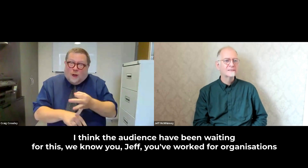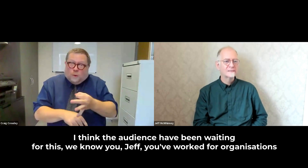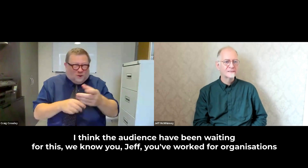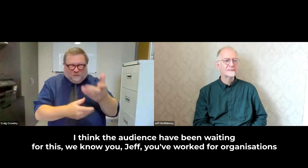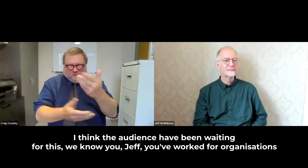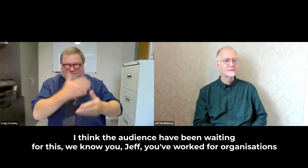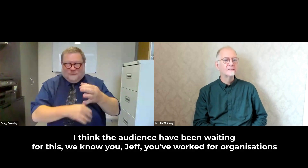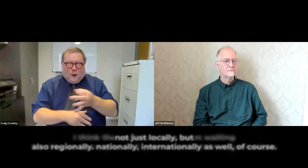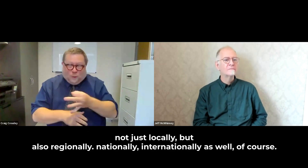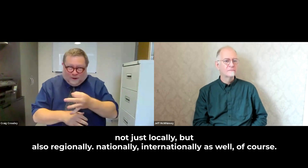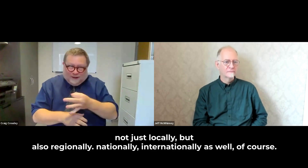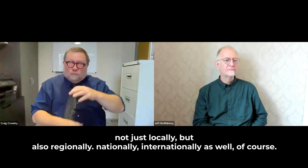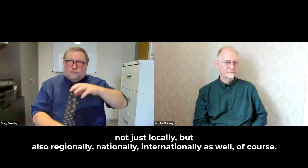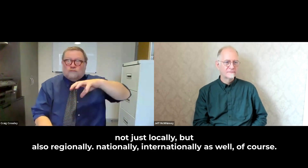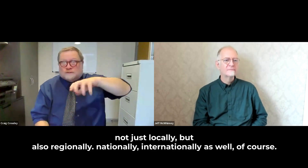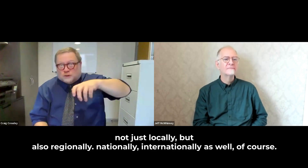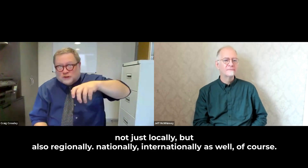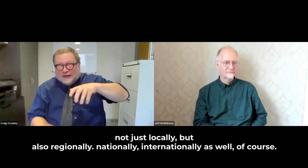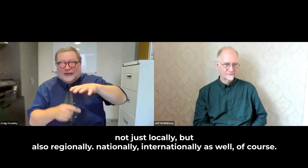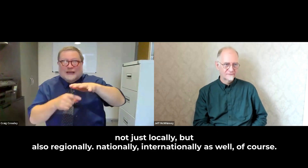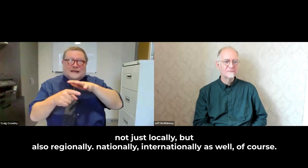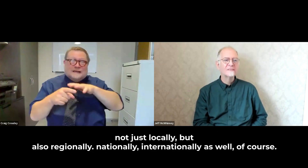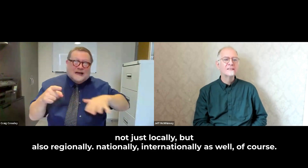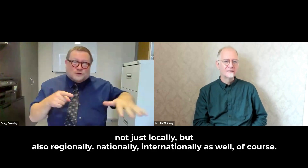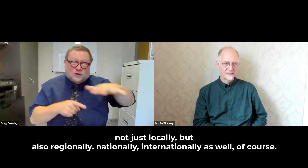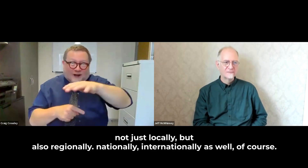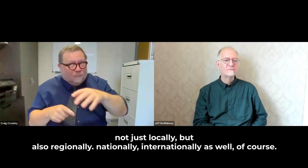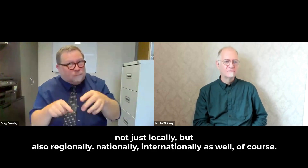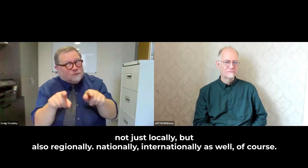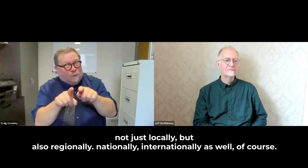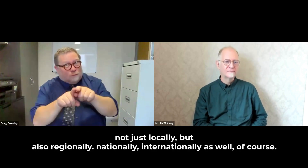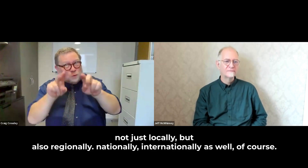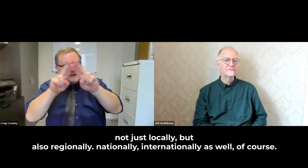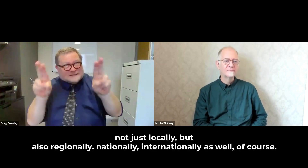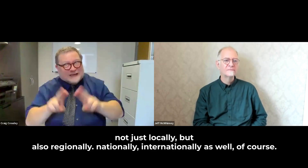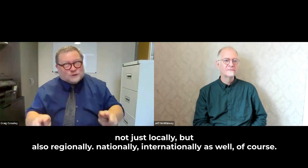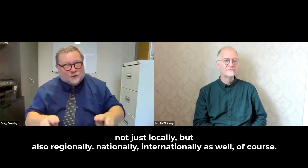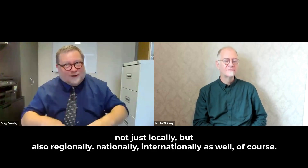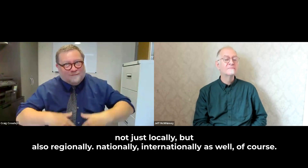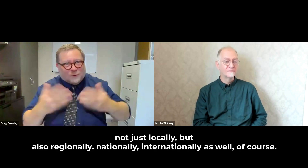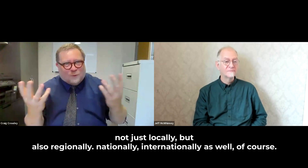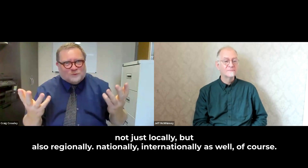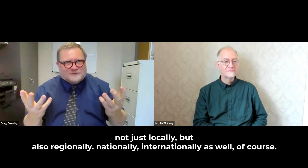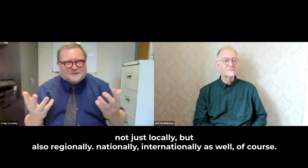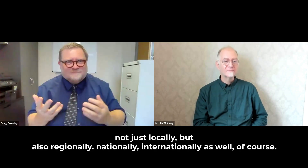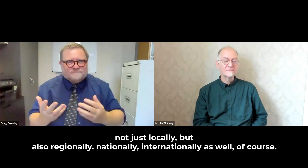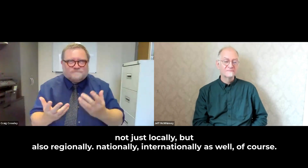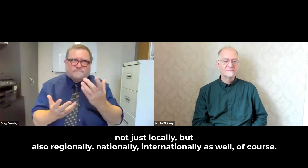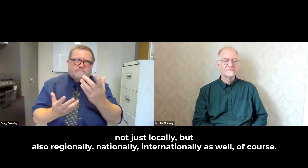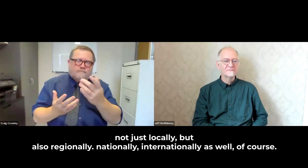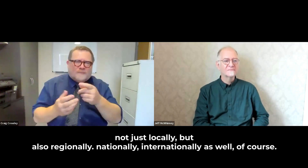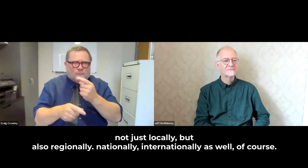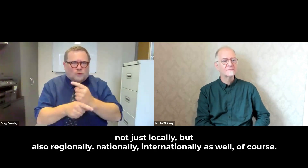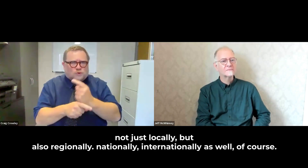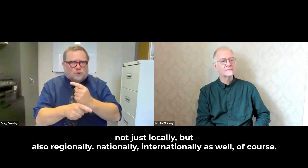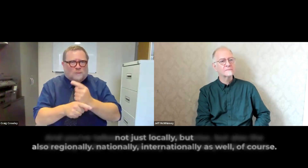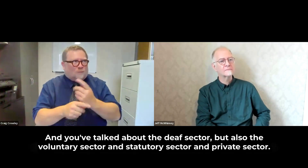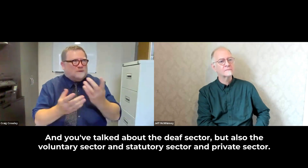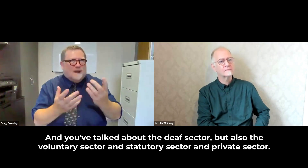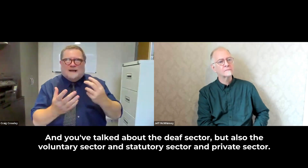for organisations, not just locally, but also regionally, nationally, internationally as well, of